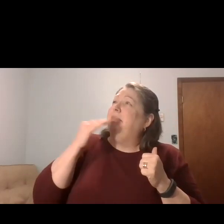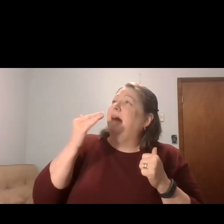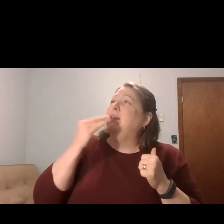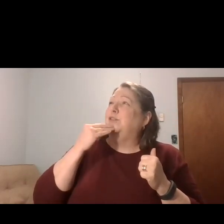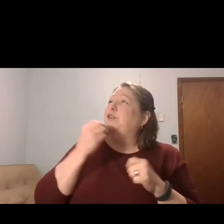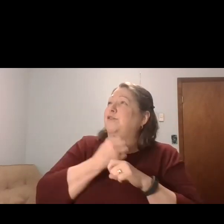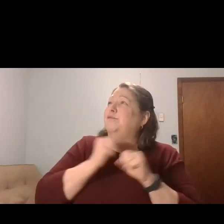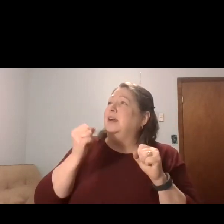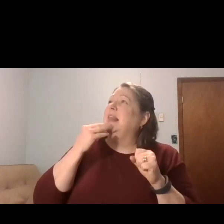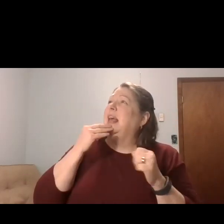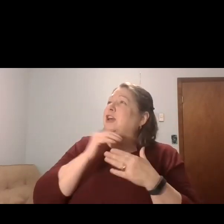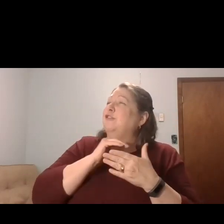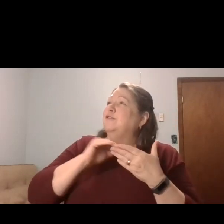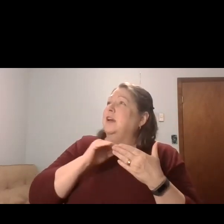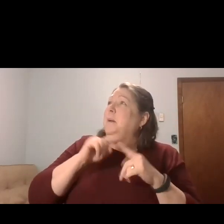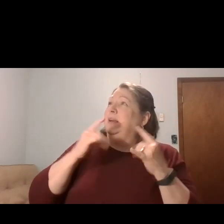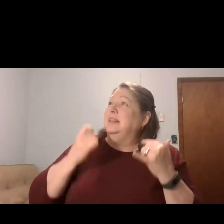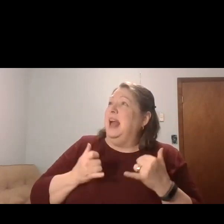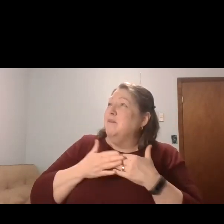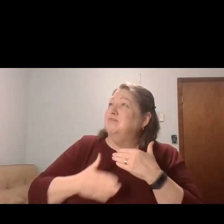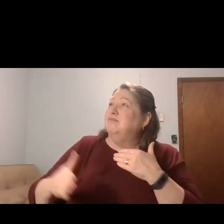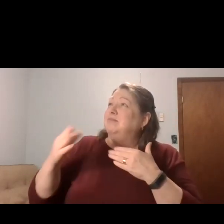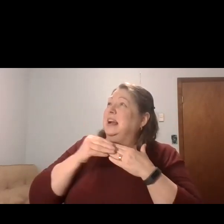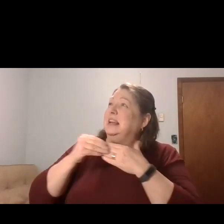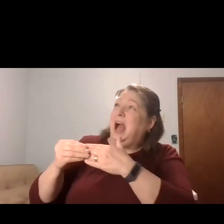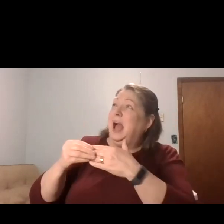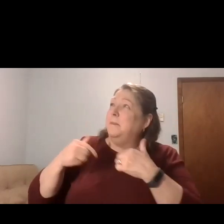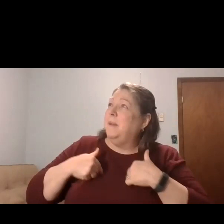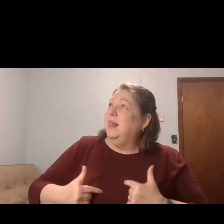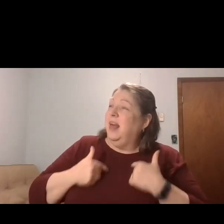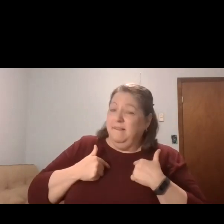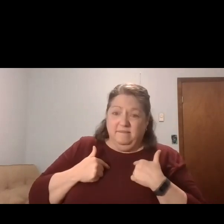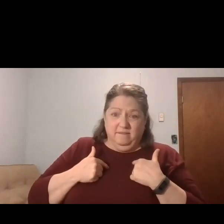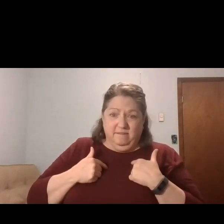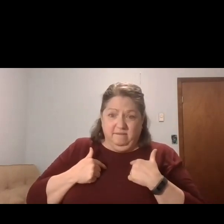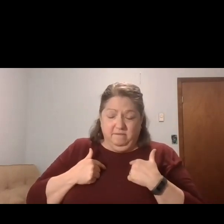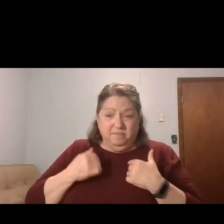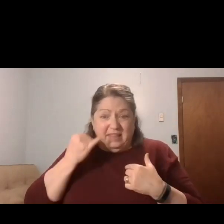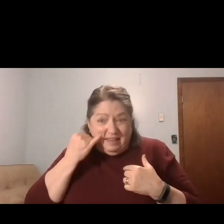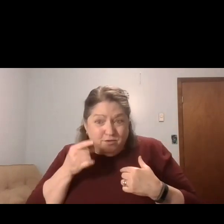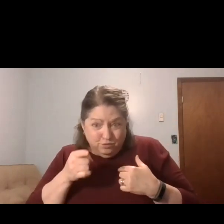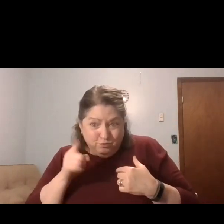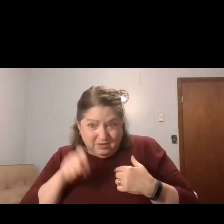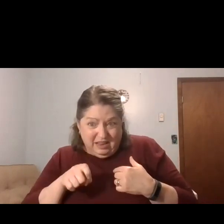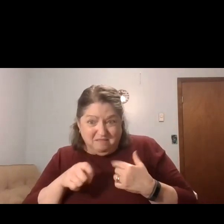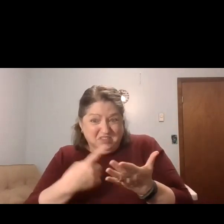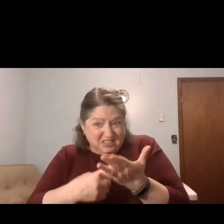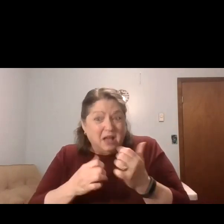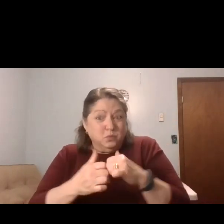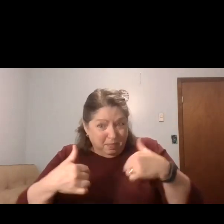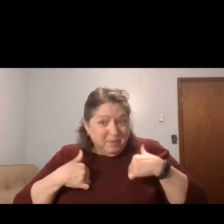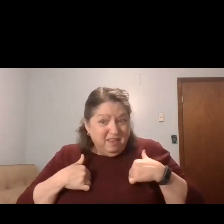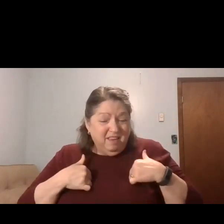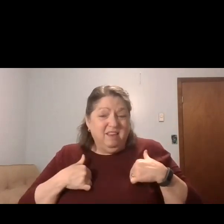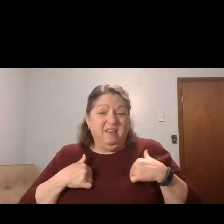him to guide your life. Listen, if you prayed any of those prayers, if you need to talk, if you have any questions, If you